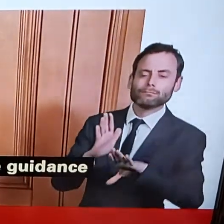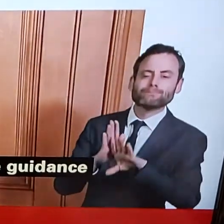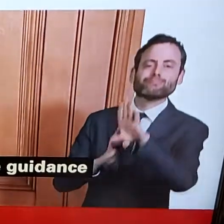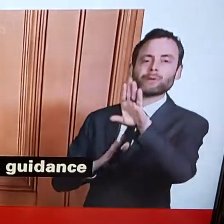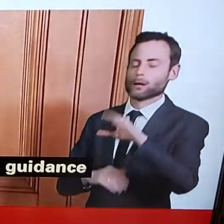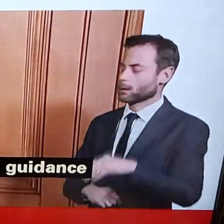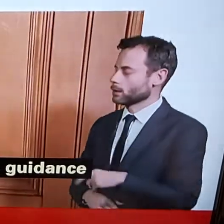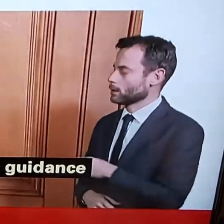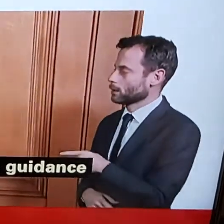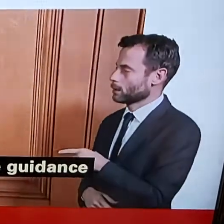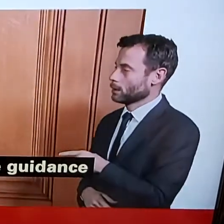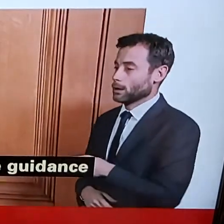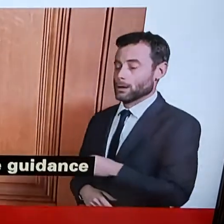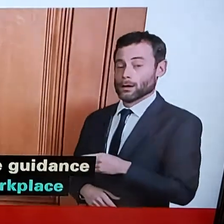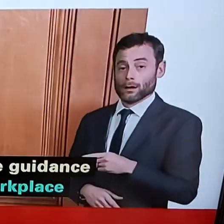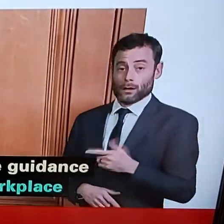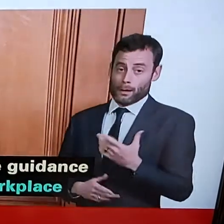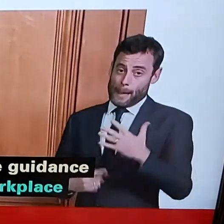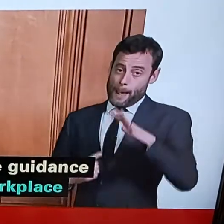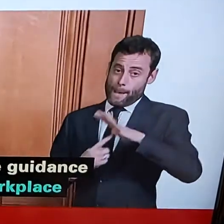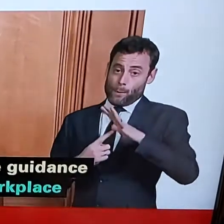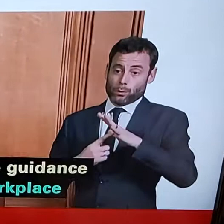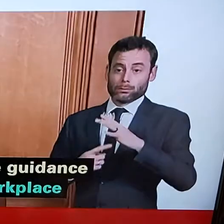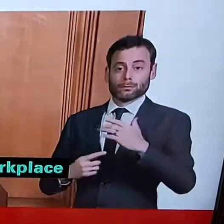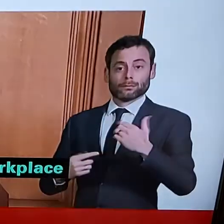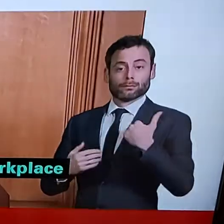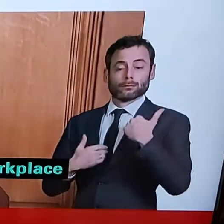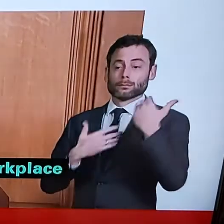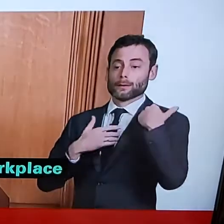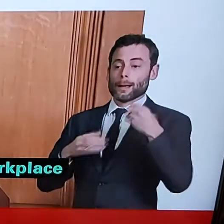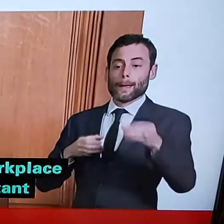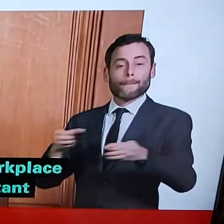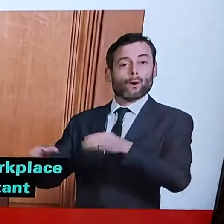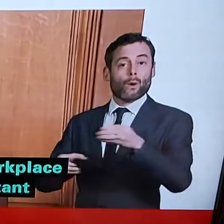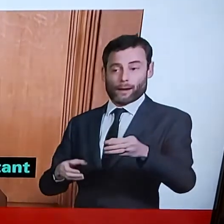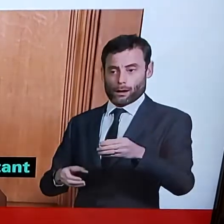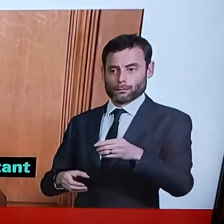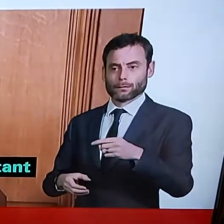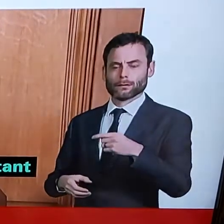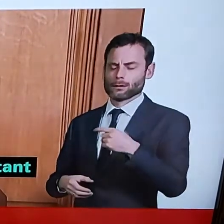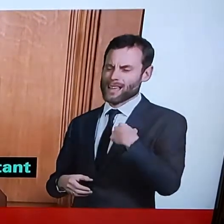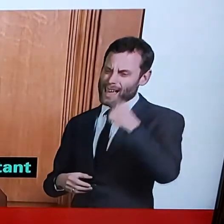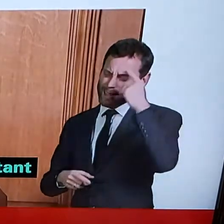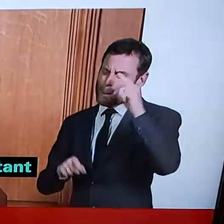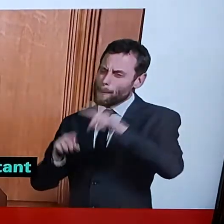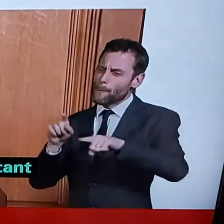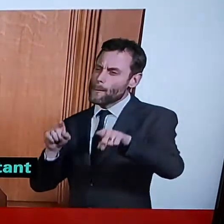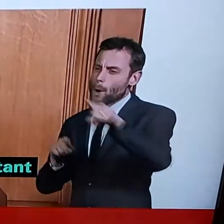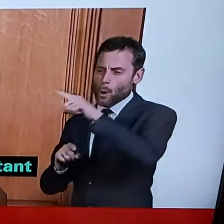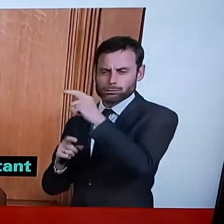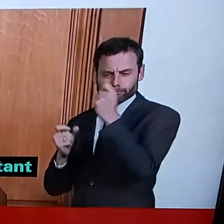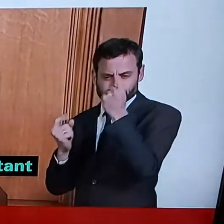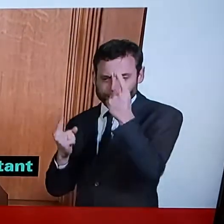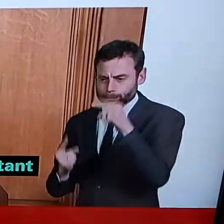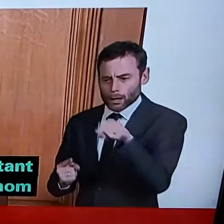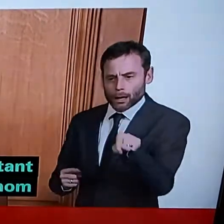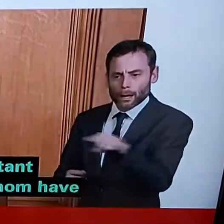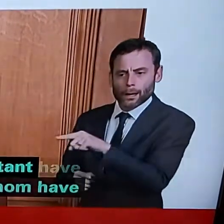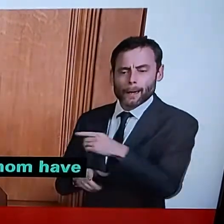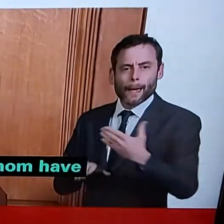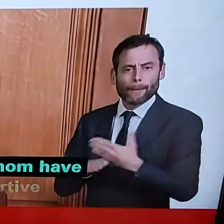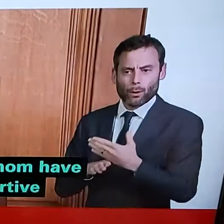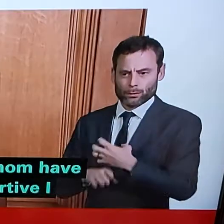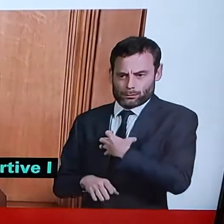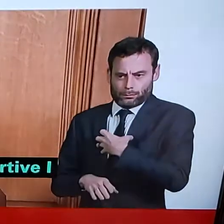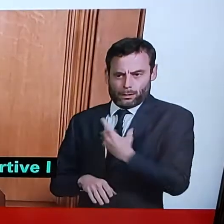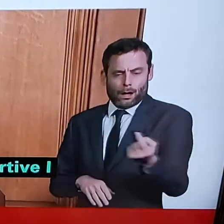really important that employers, most of whom have been extraordinarily supportive, I think, of their employees, stick to